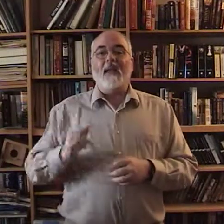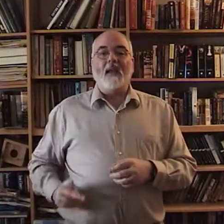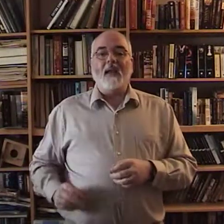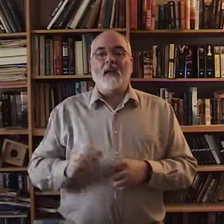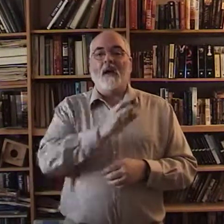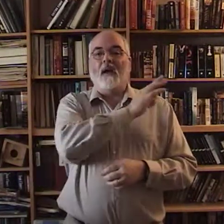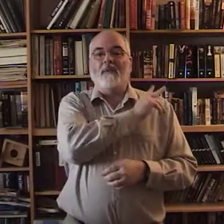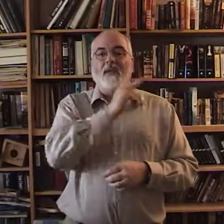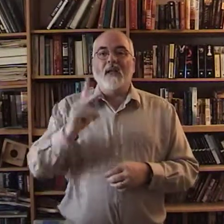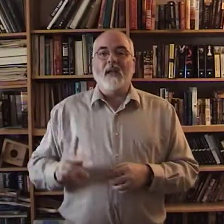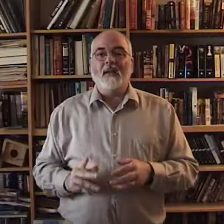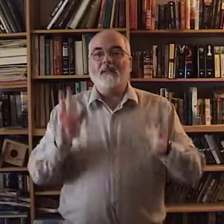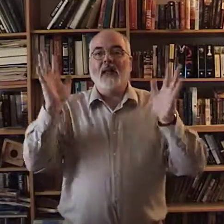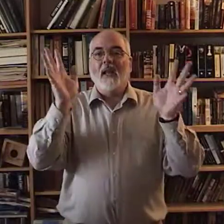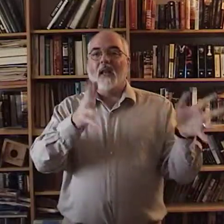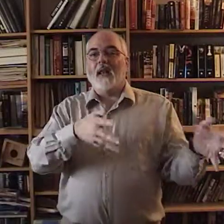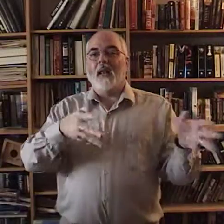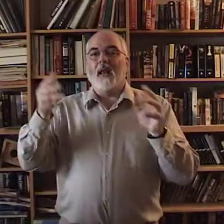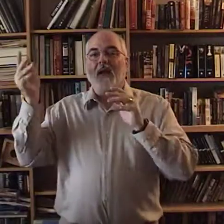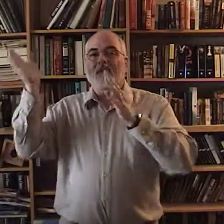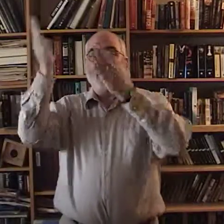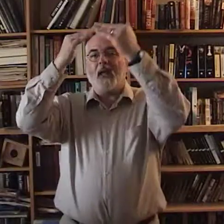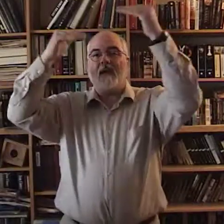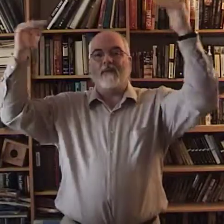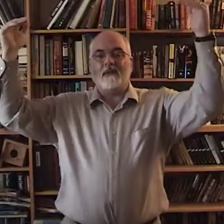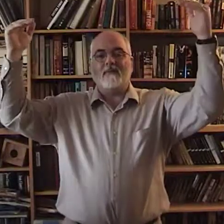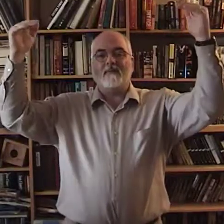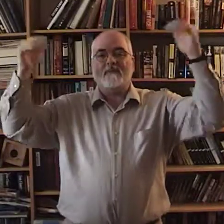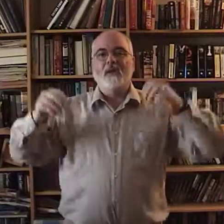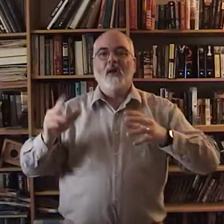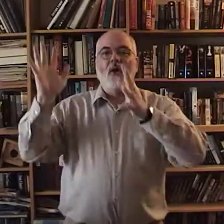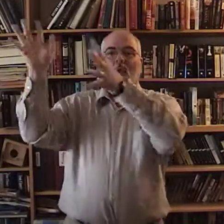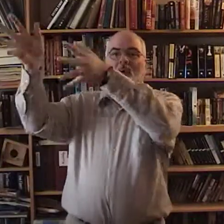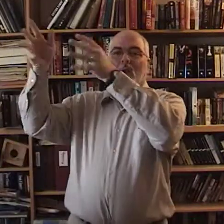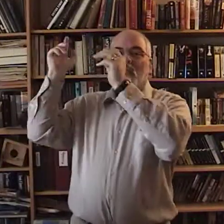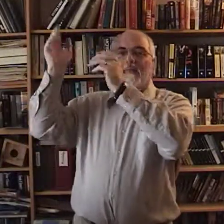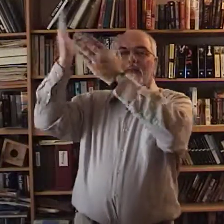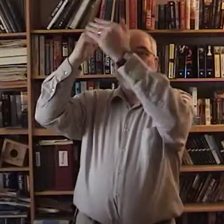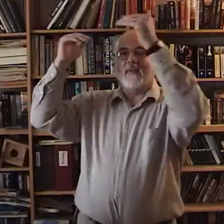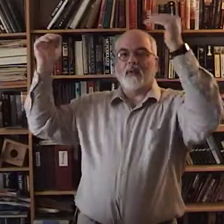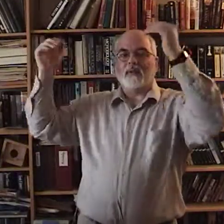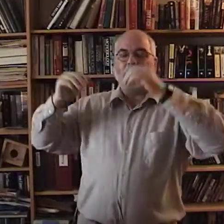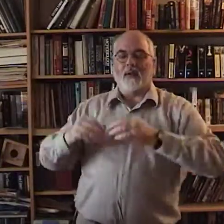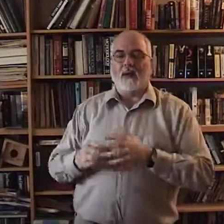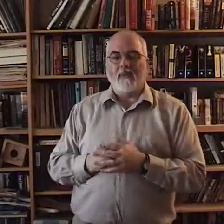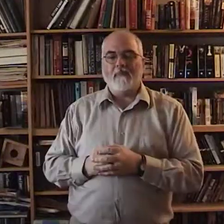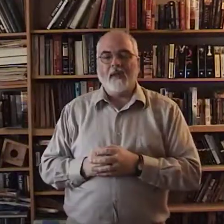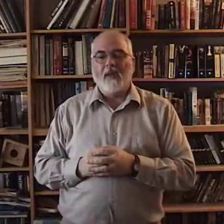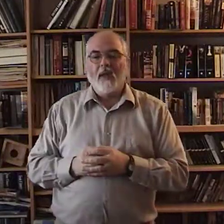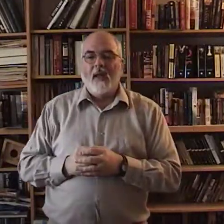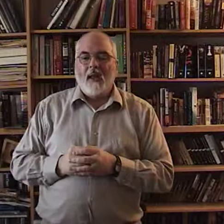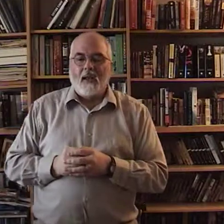King of Kings left heaven, or left heaven. Let's do it that way.